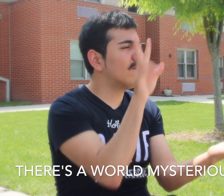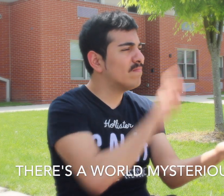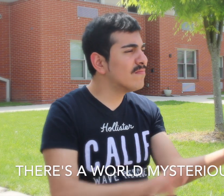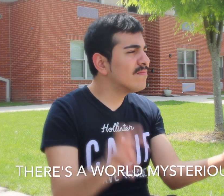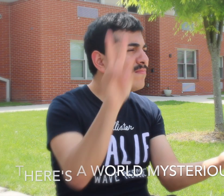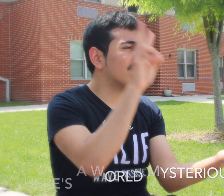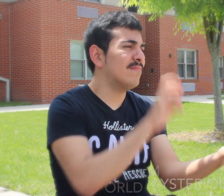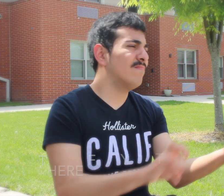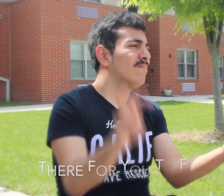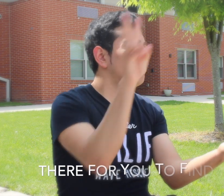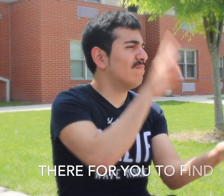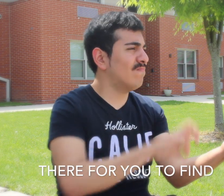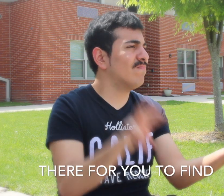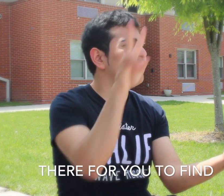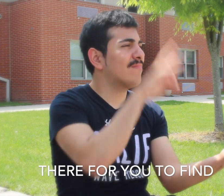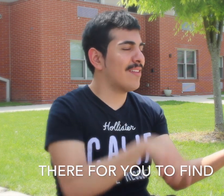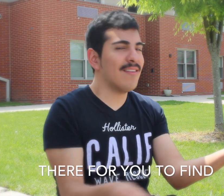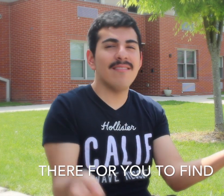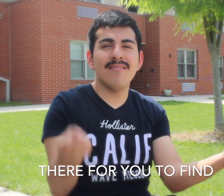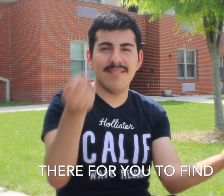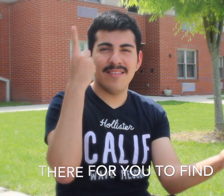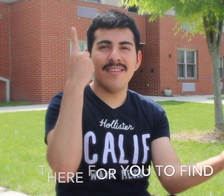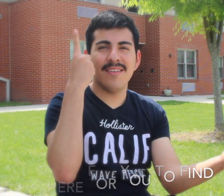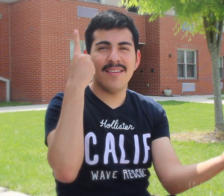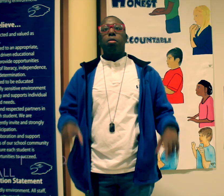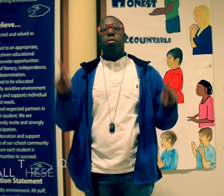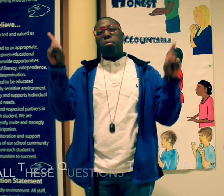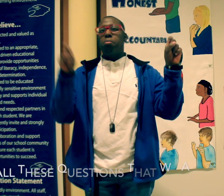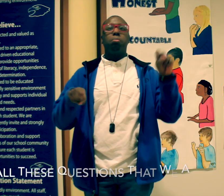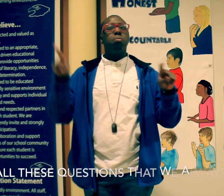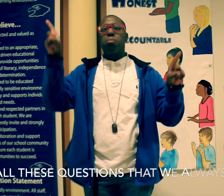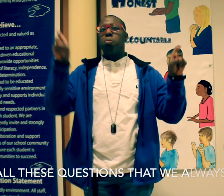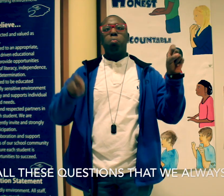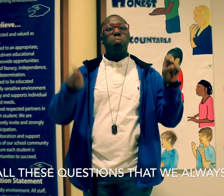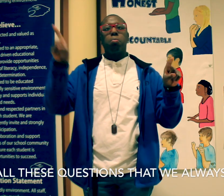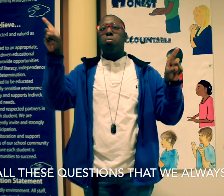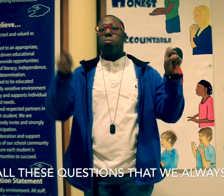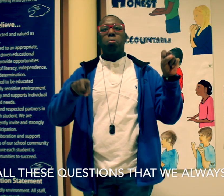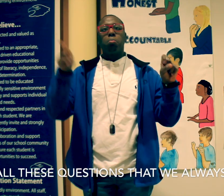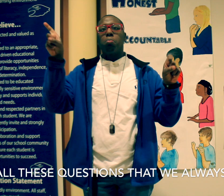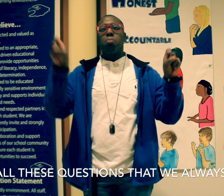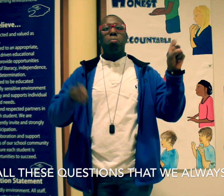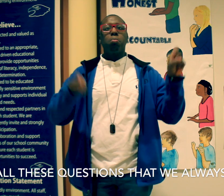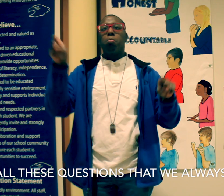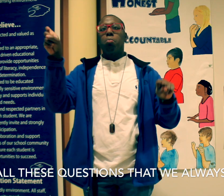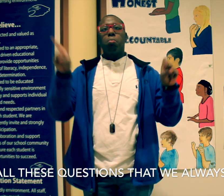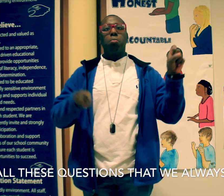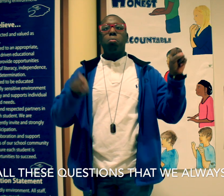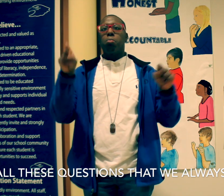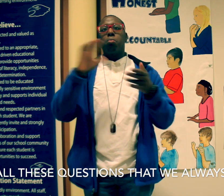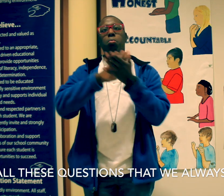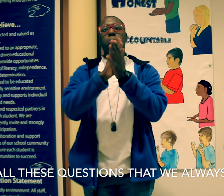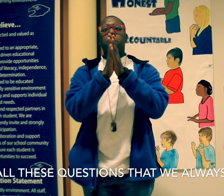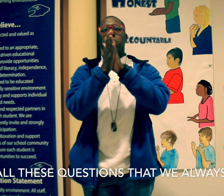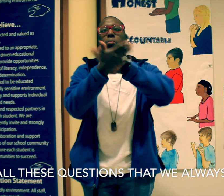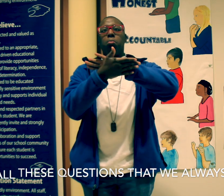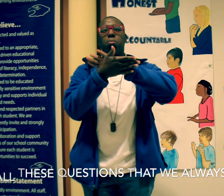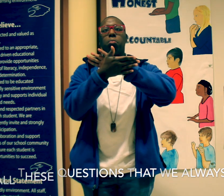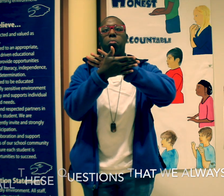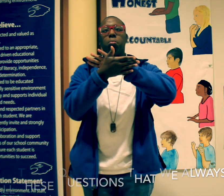world mysterious ever you to find. All these questions that we always